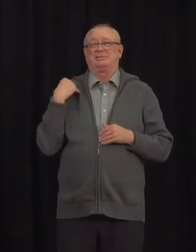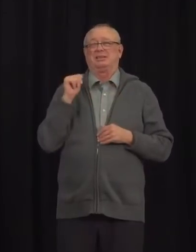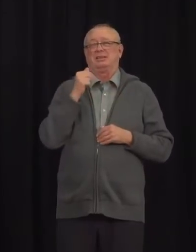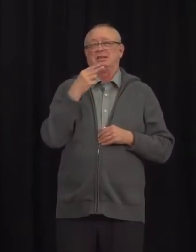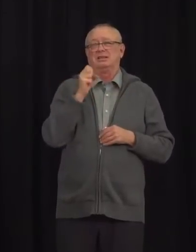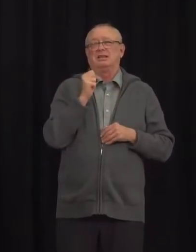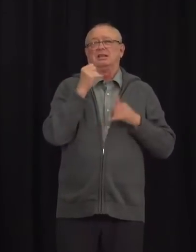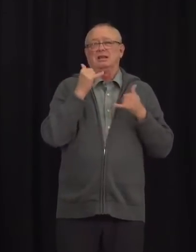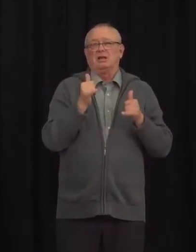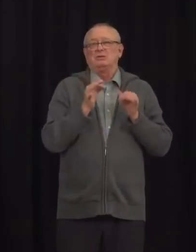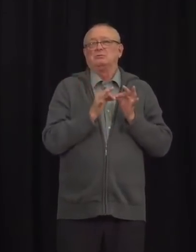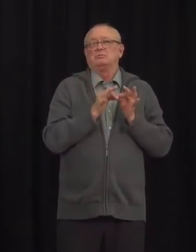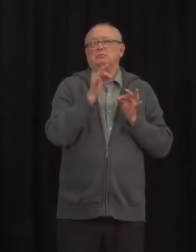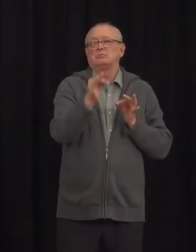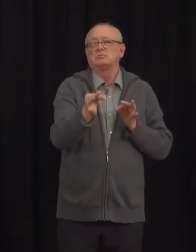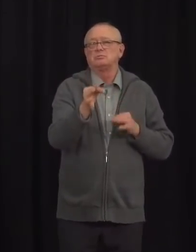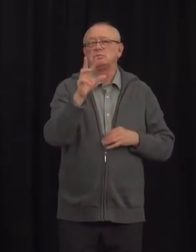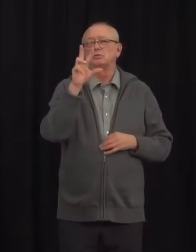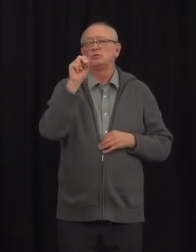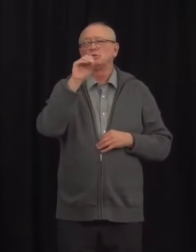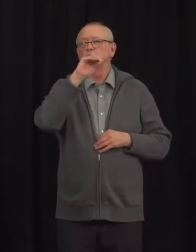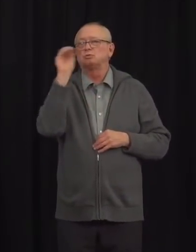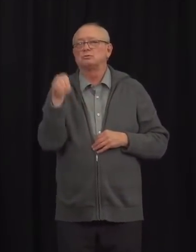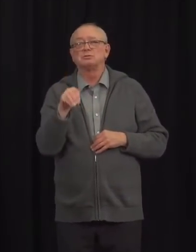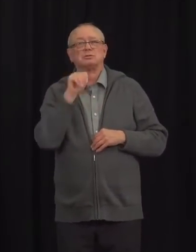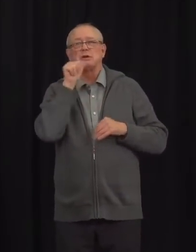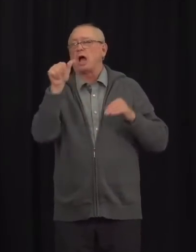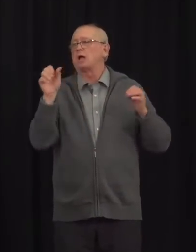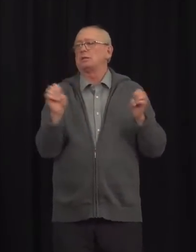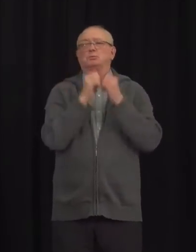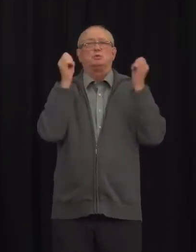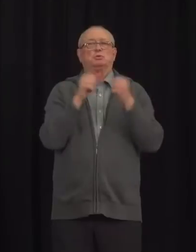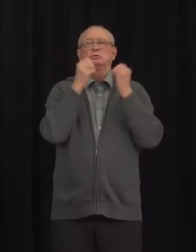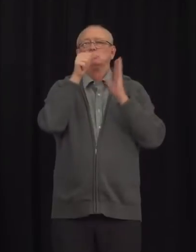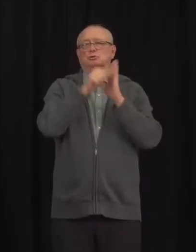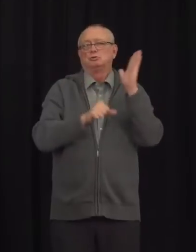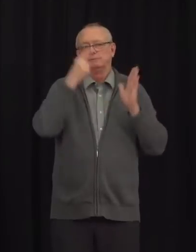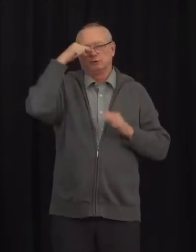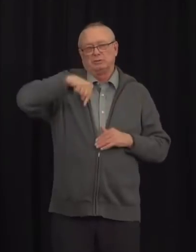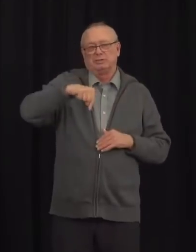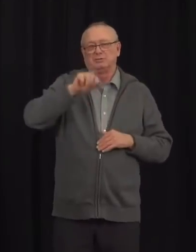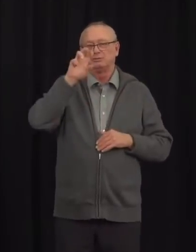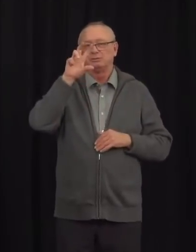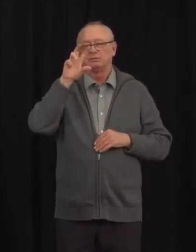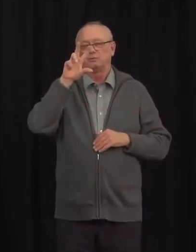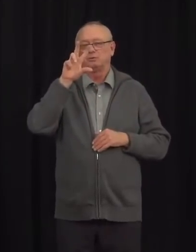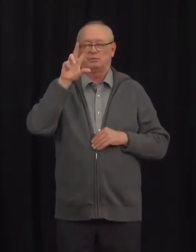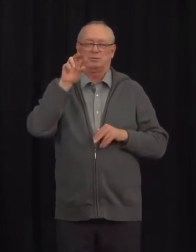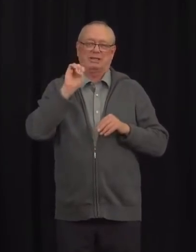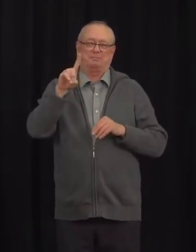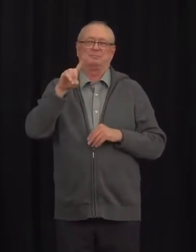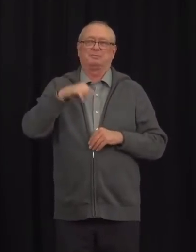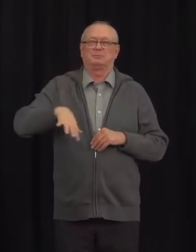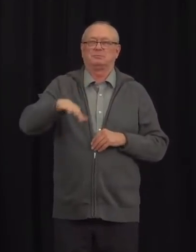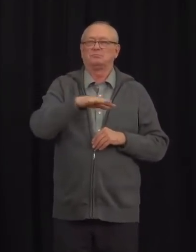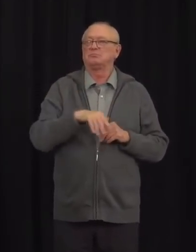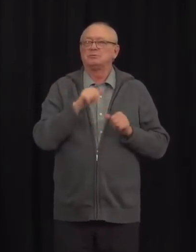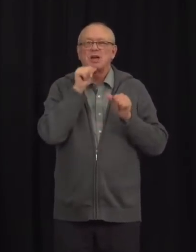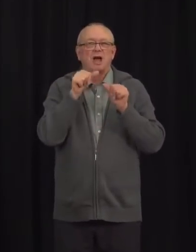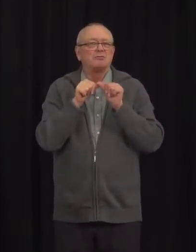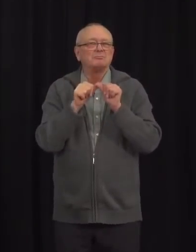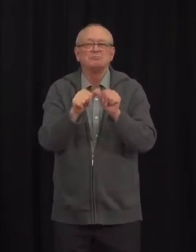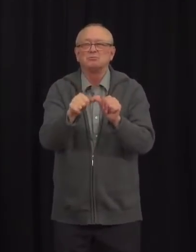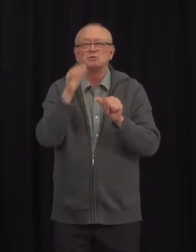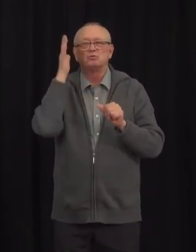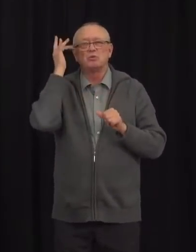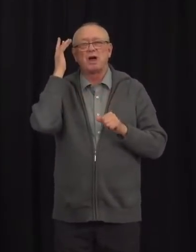postpone up to 30% of non-urgent surgeries in the Edmonton zone. This measure will need to remain in place until the